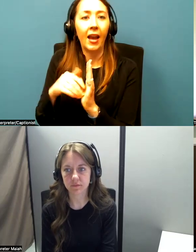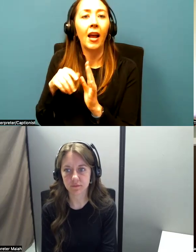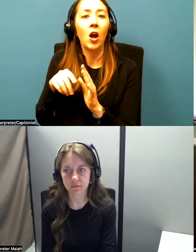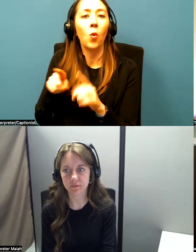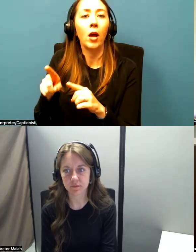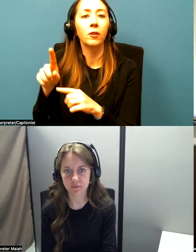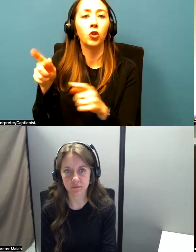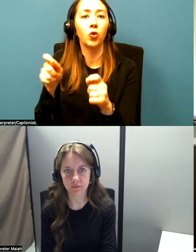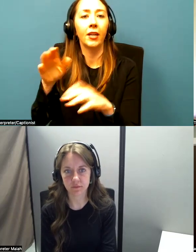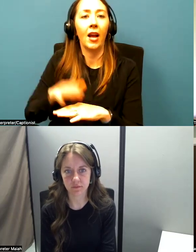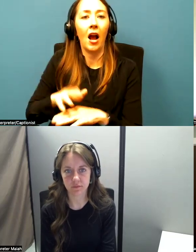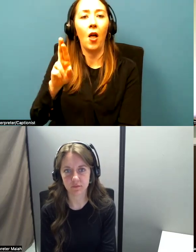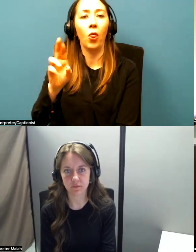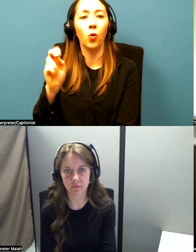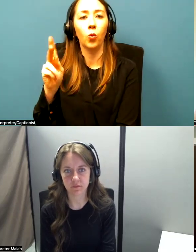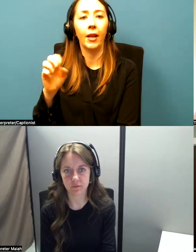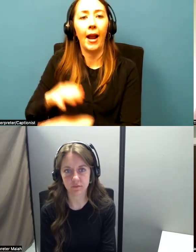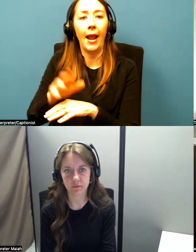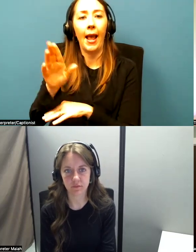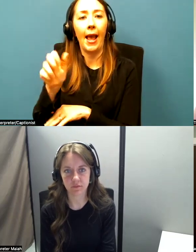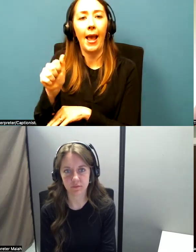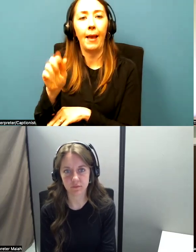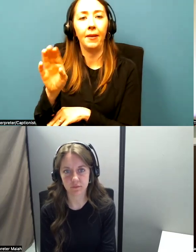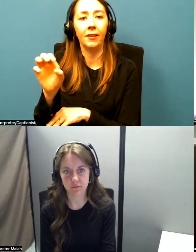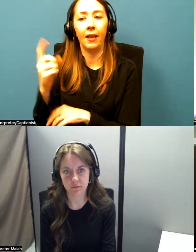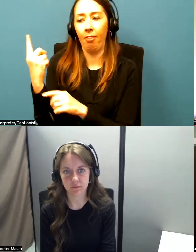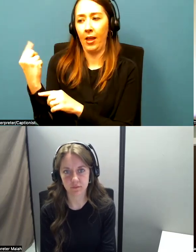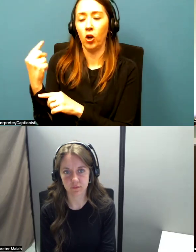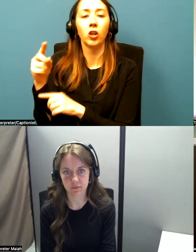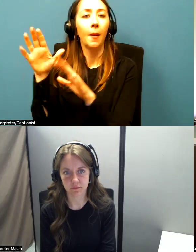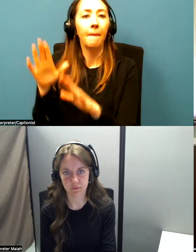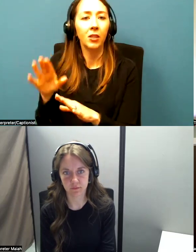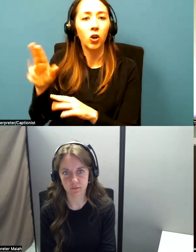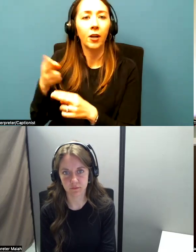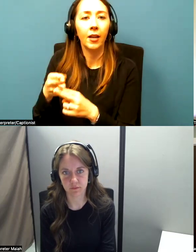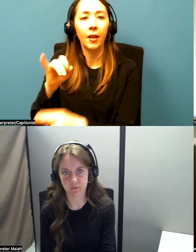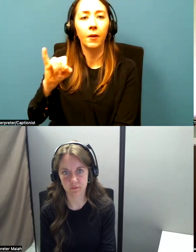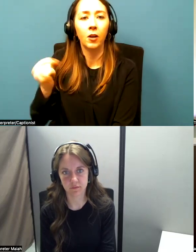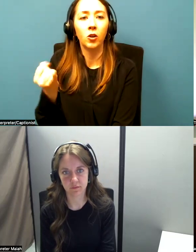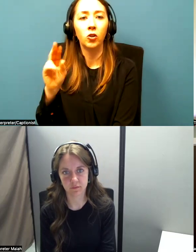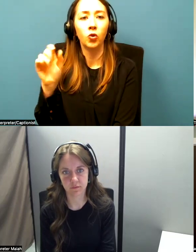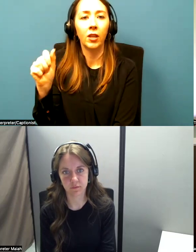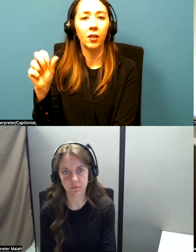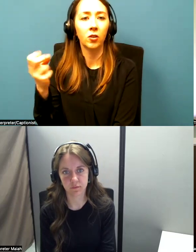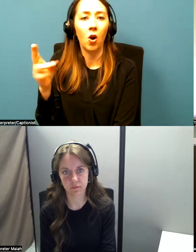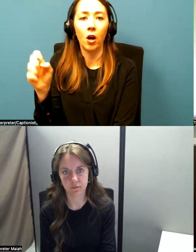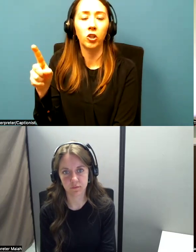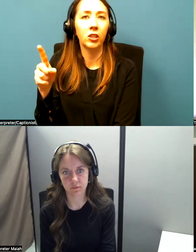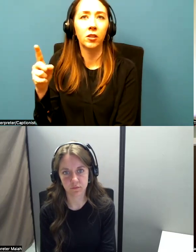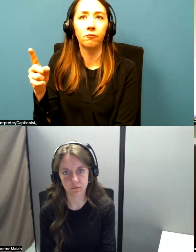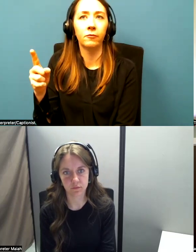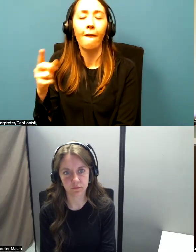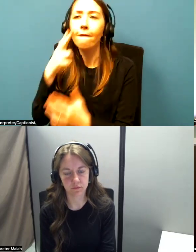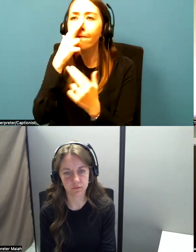Rookie for ABC last year. And she's just amazing. Her name is Julia Sklar. She's one of us. She's just